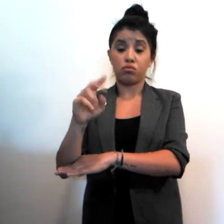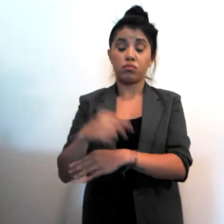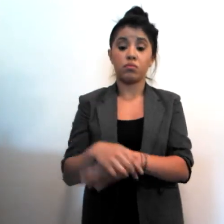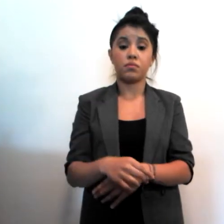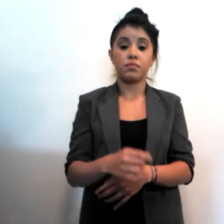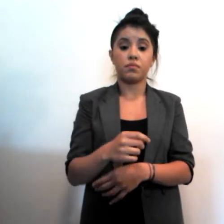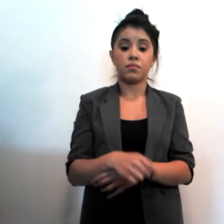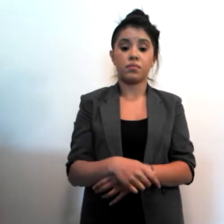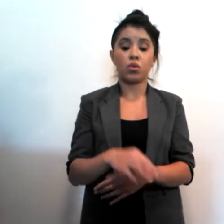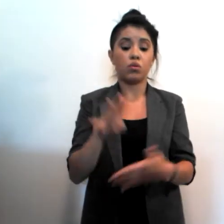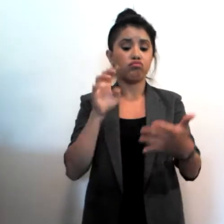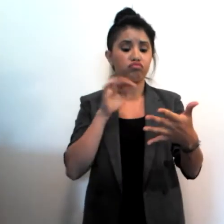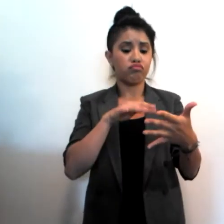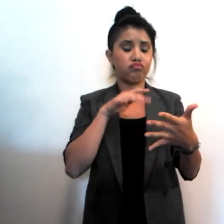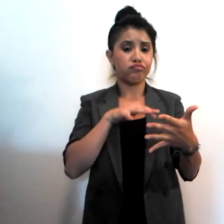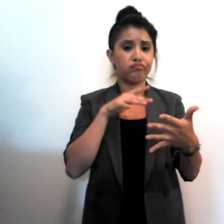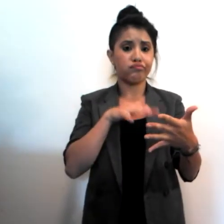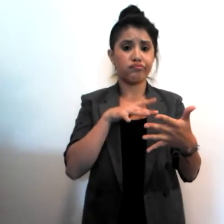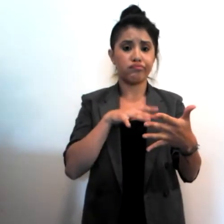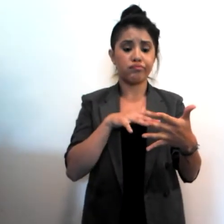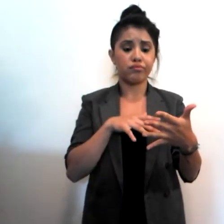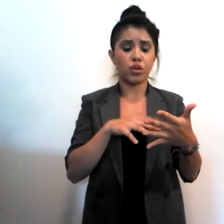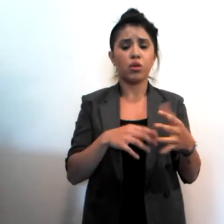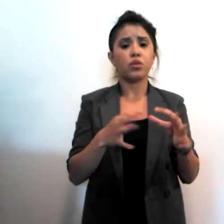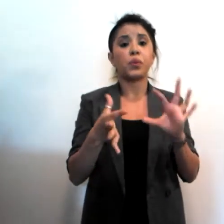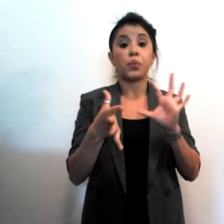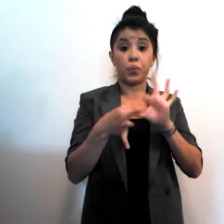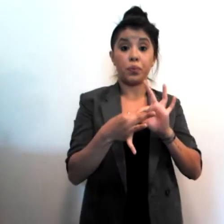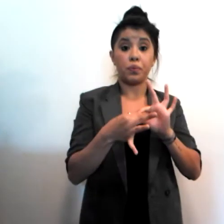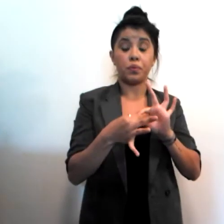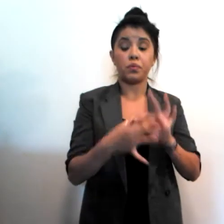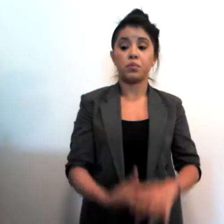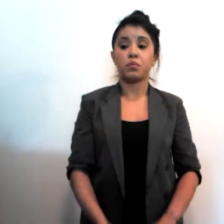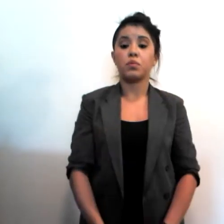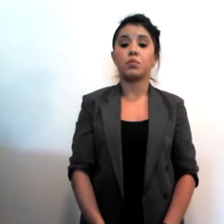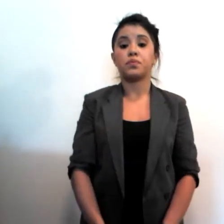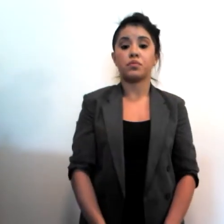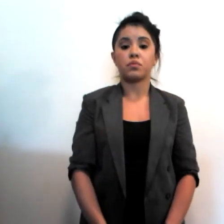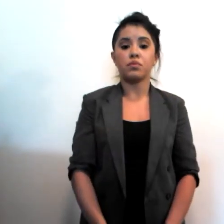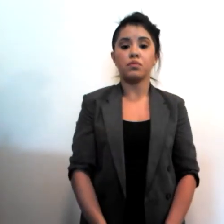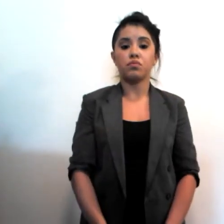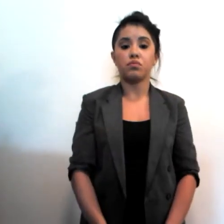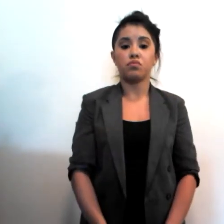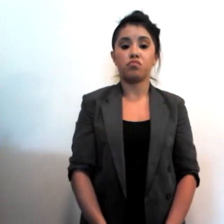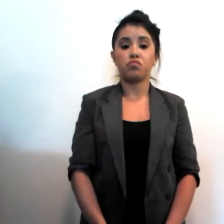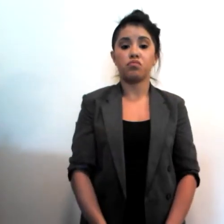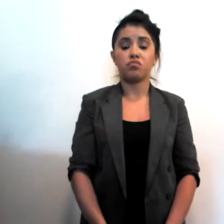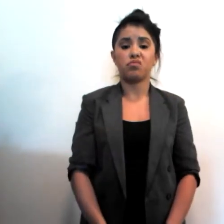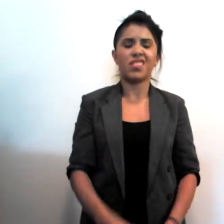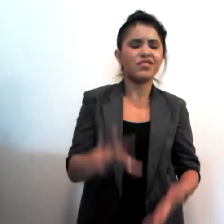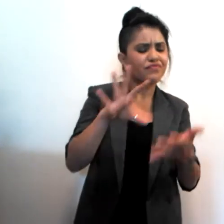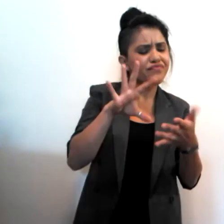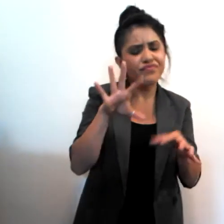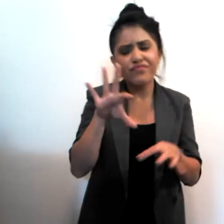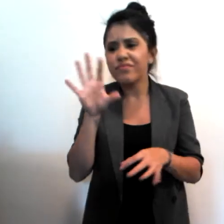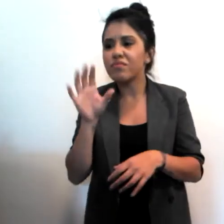friendships: friendships of popularity that occur when one is liked or accepted by one's peers,